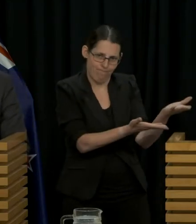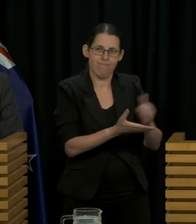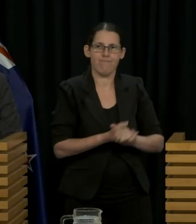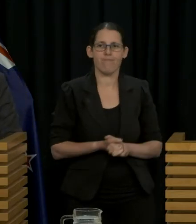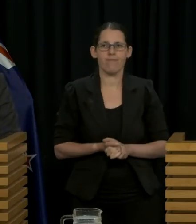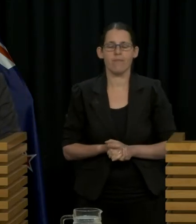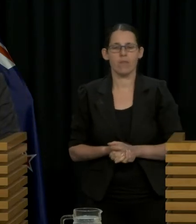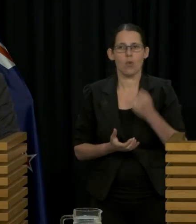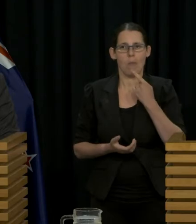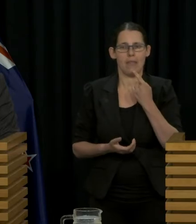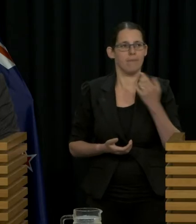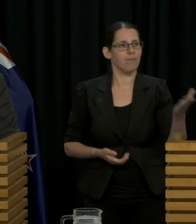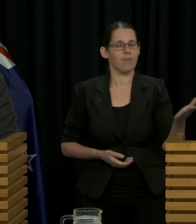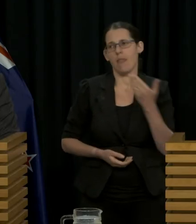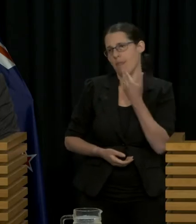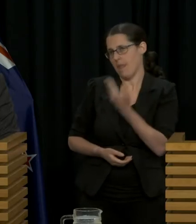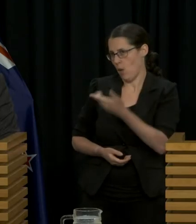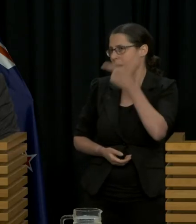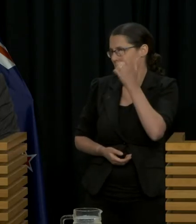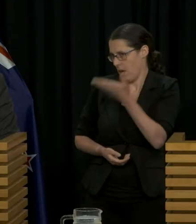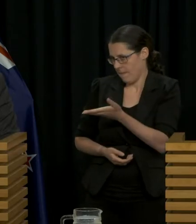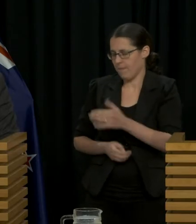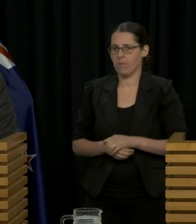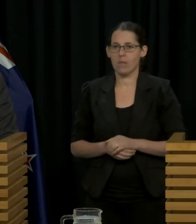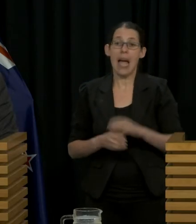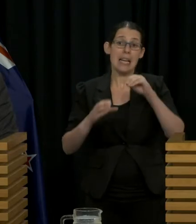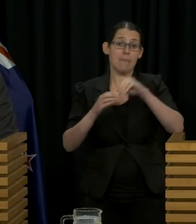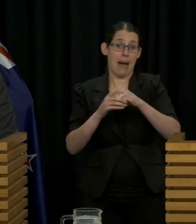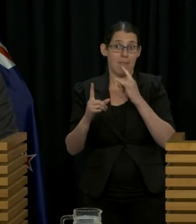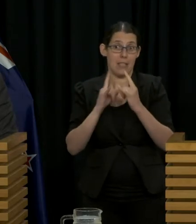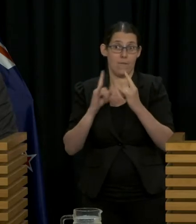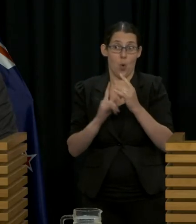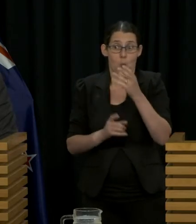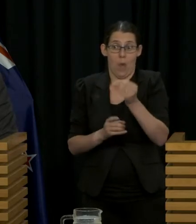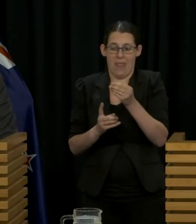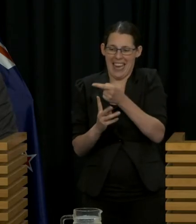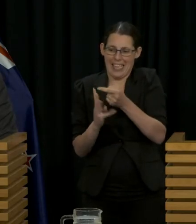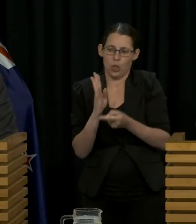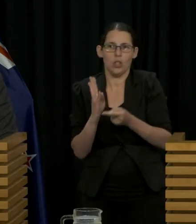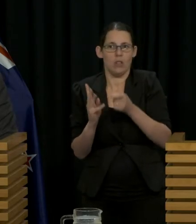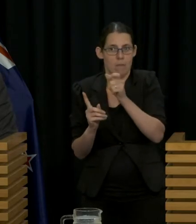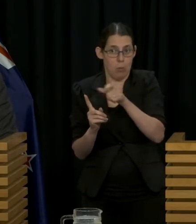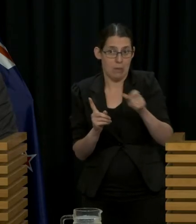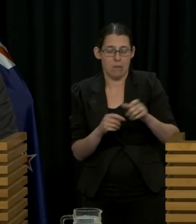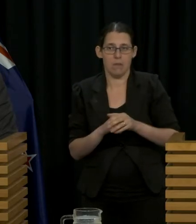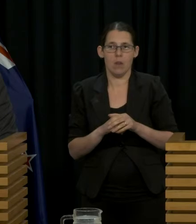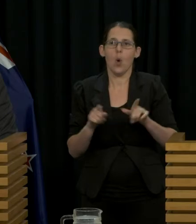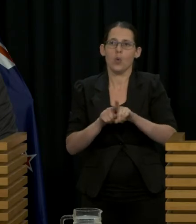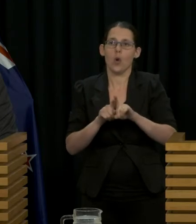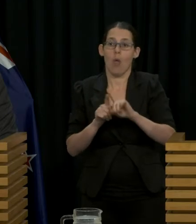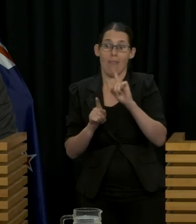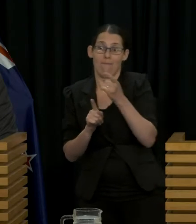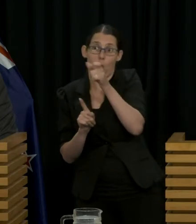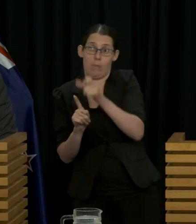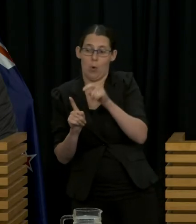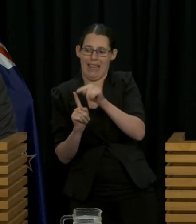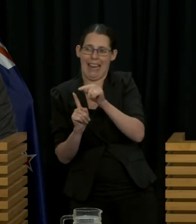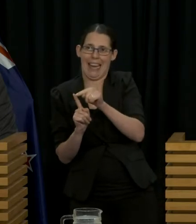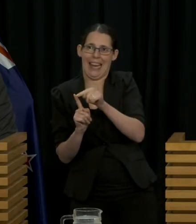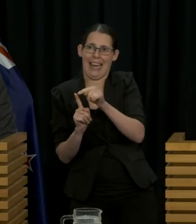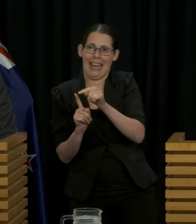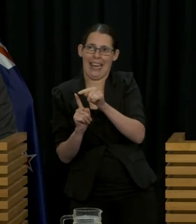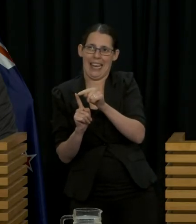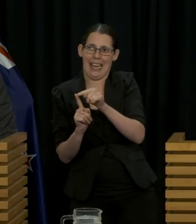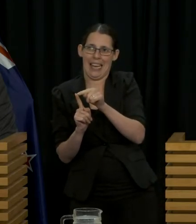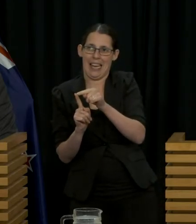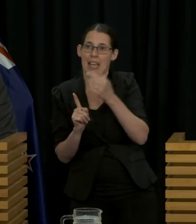just to add, so as part of that interview with the cases and also with the index case who was spoken with